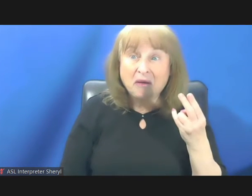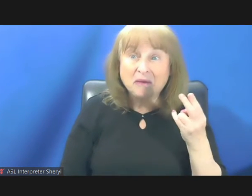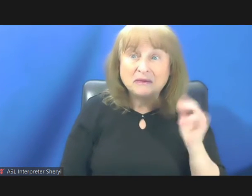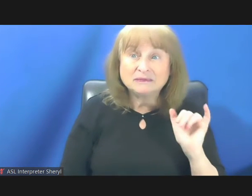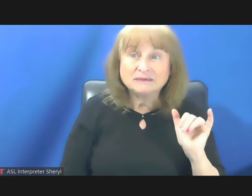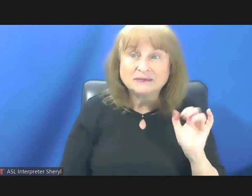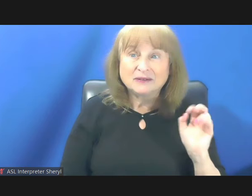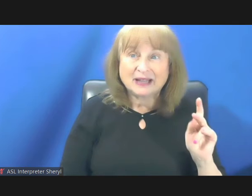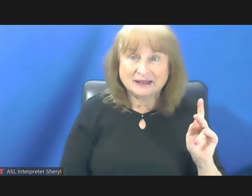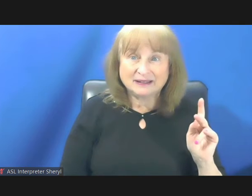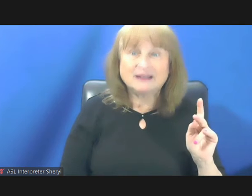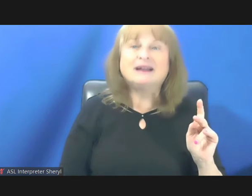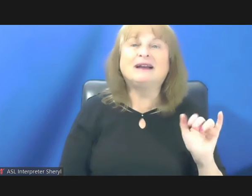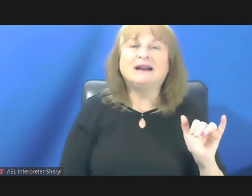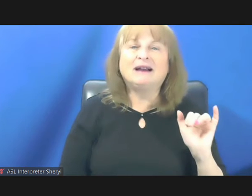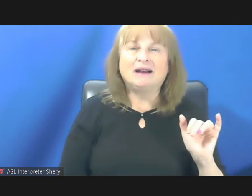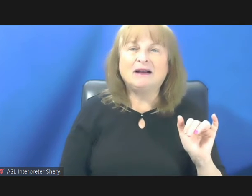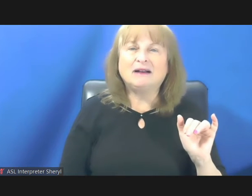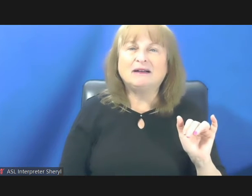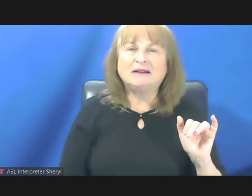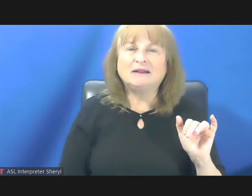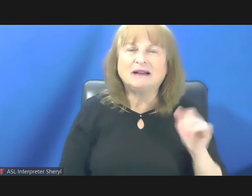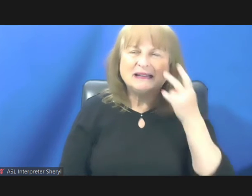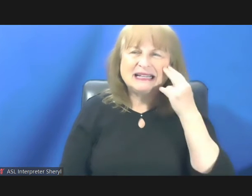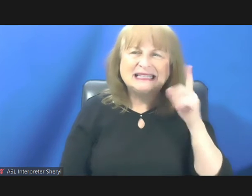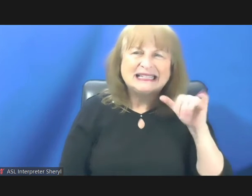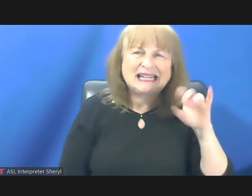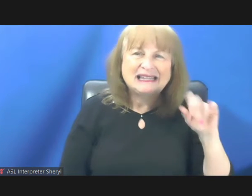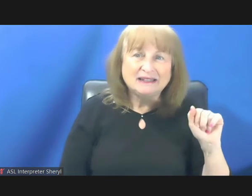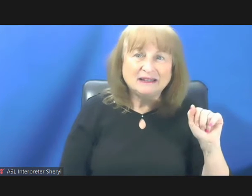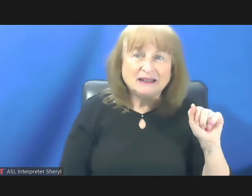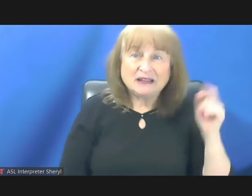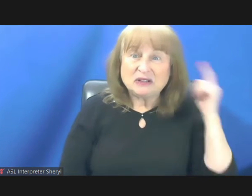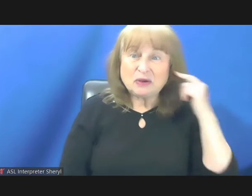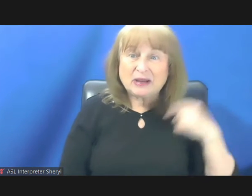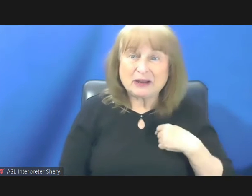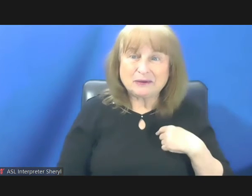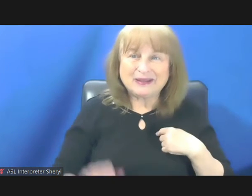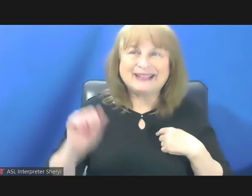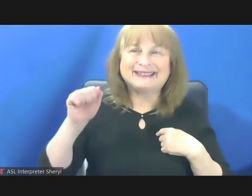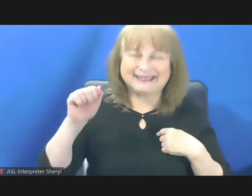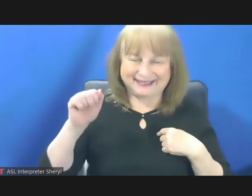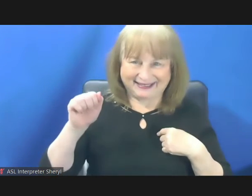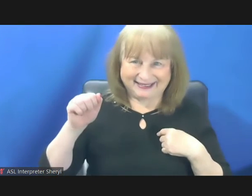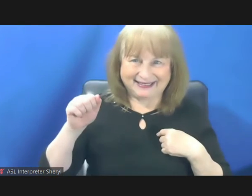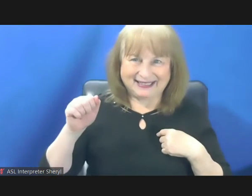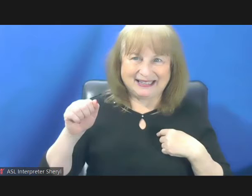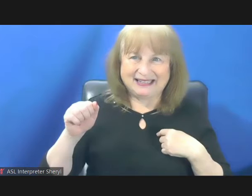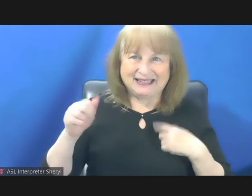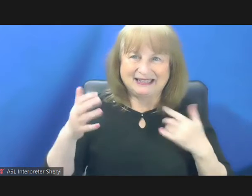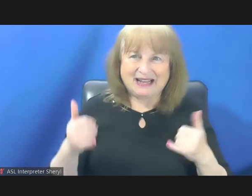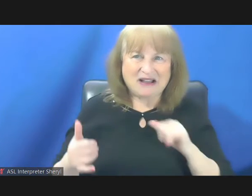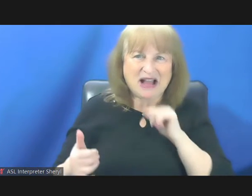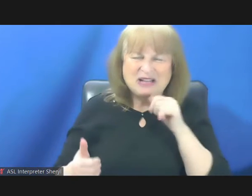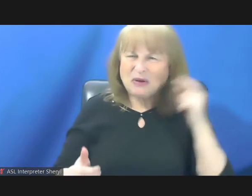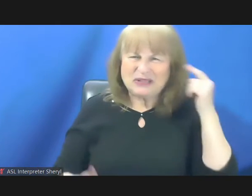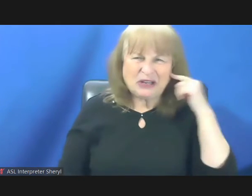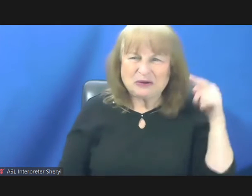Okay. I don't hear Lina right now. Do you hear me? Yeah, just, Yeah. No, I don't hear